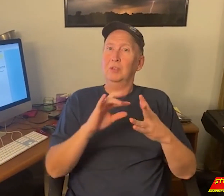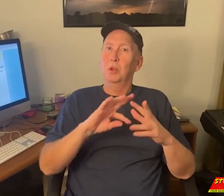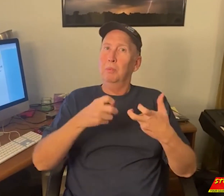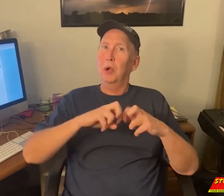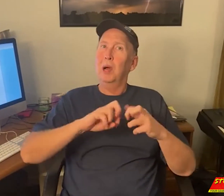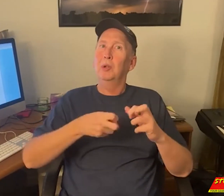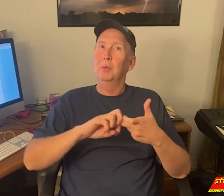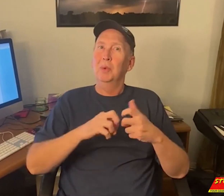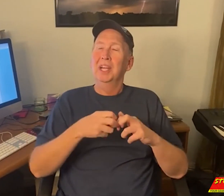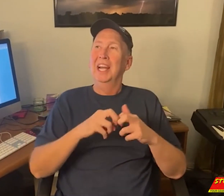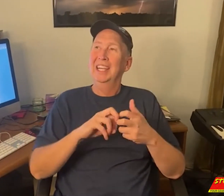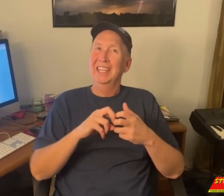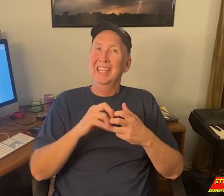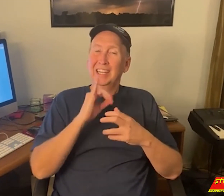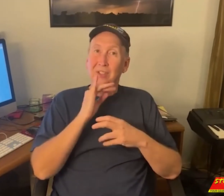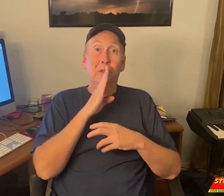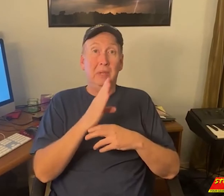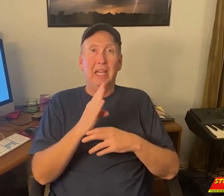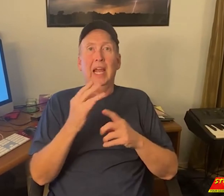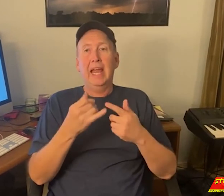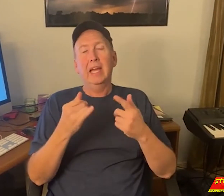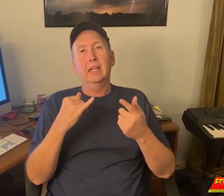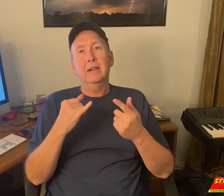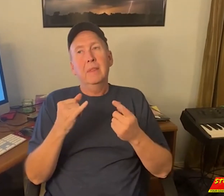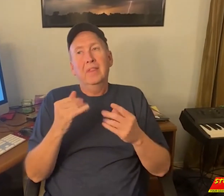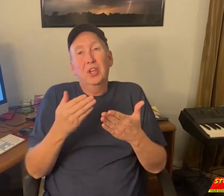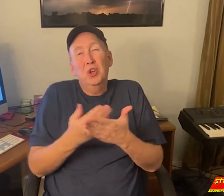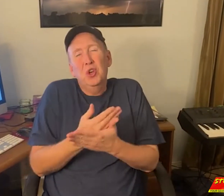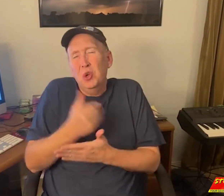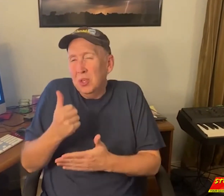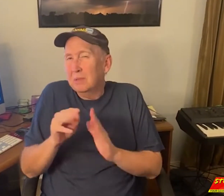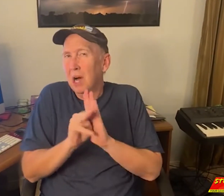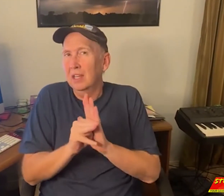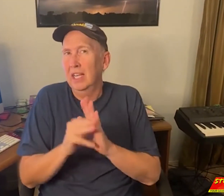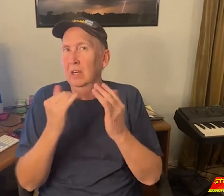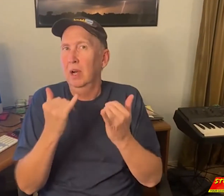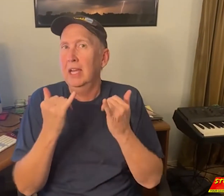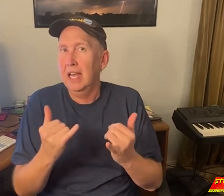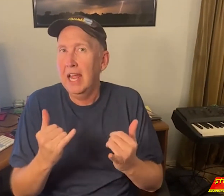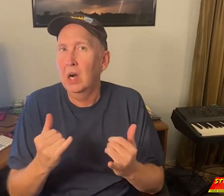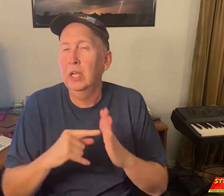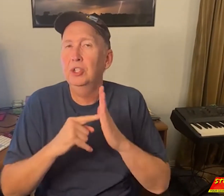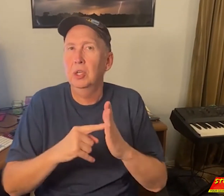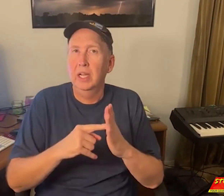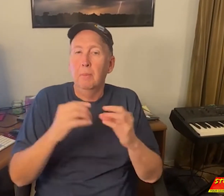where the problem is going to be, and the newest model data right now is showing